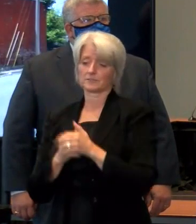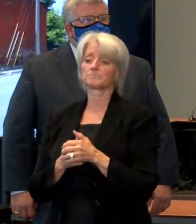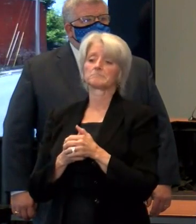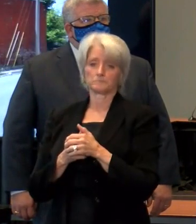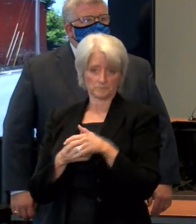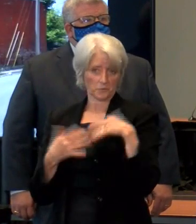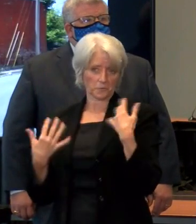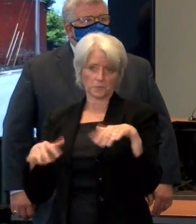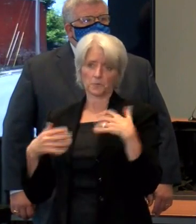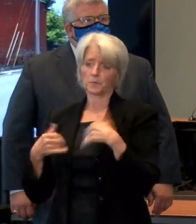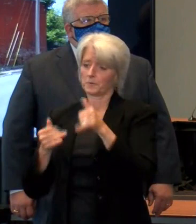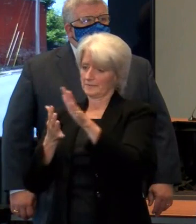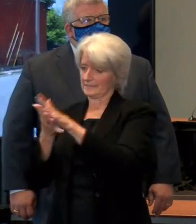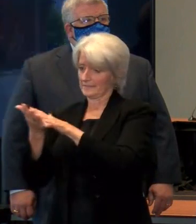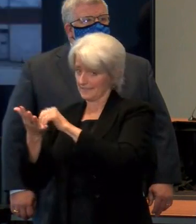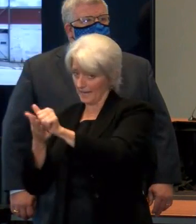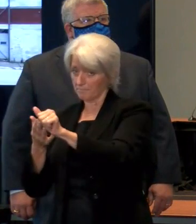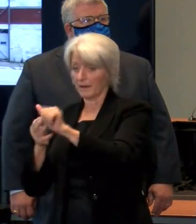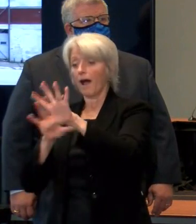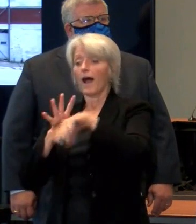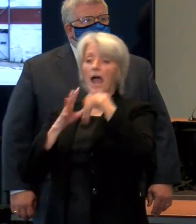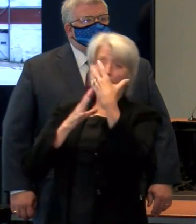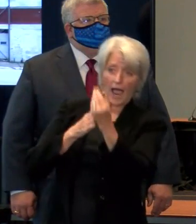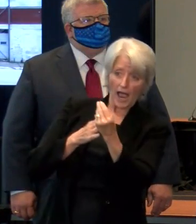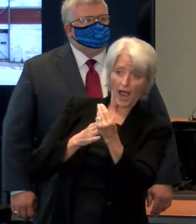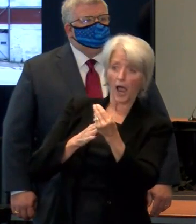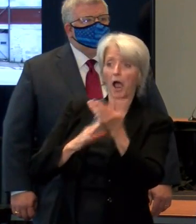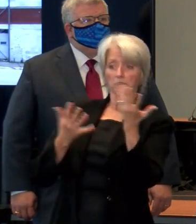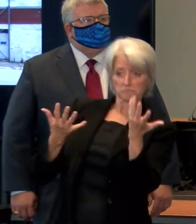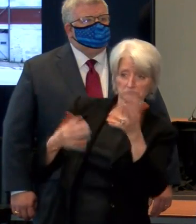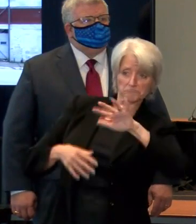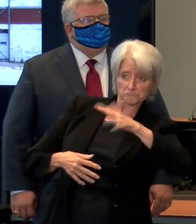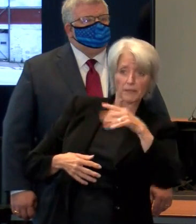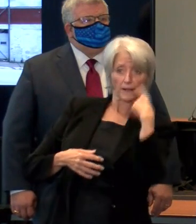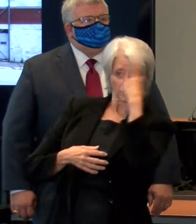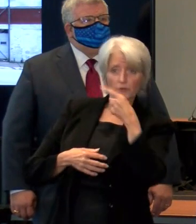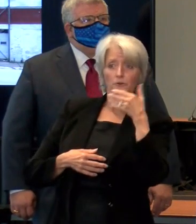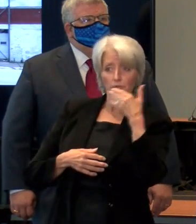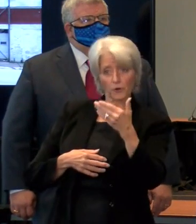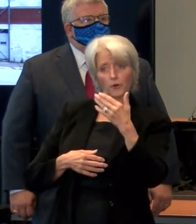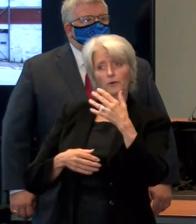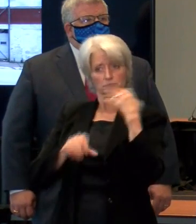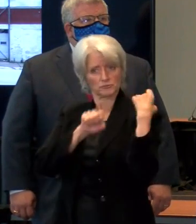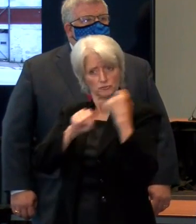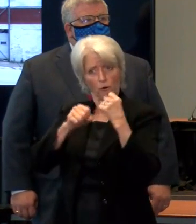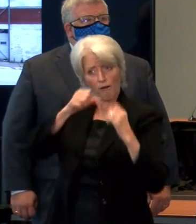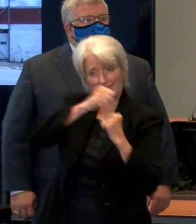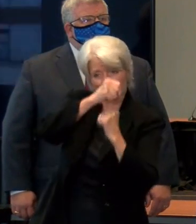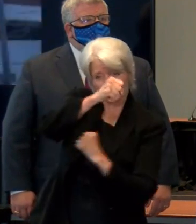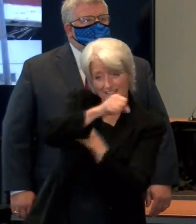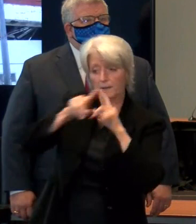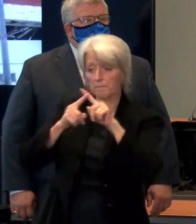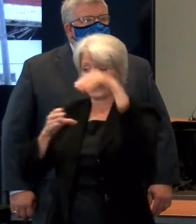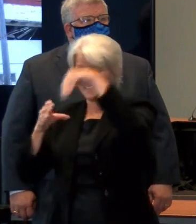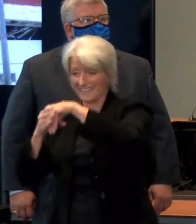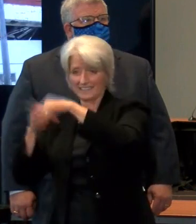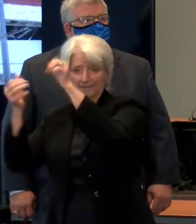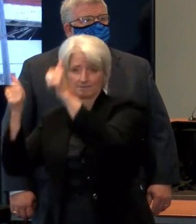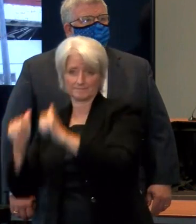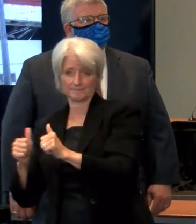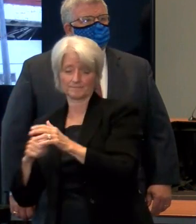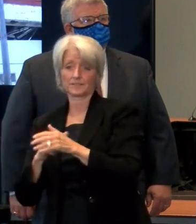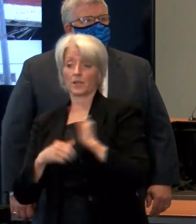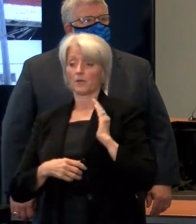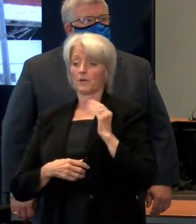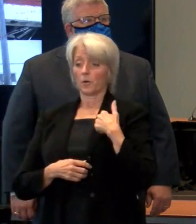most of the inside of the building, but the outside of the building still is structurally sound as far as the steel structures is concerned. So our concern with that property